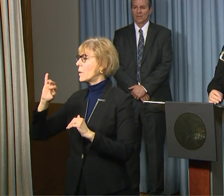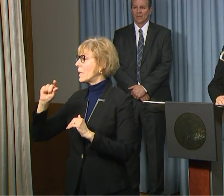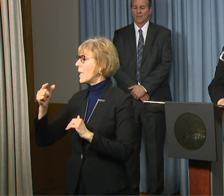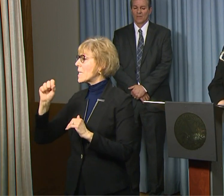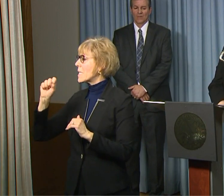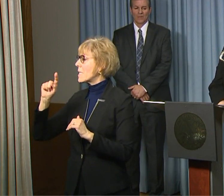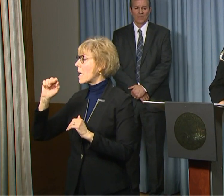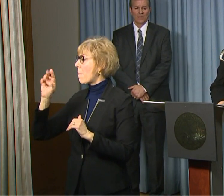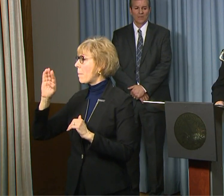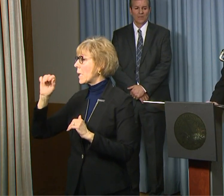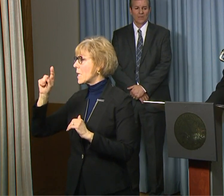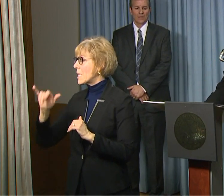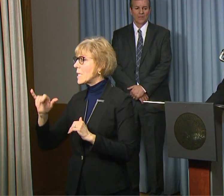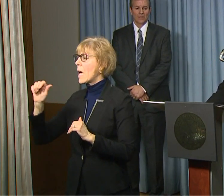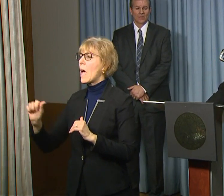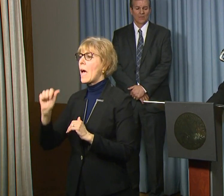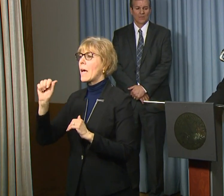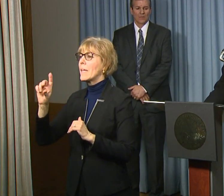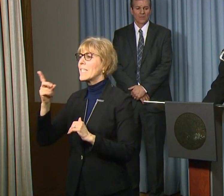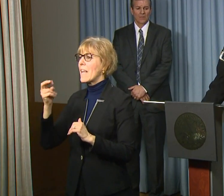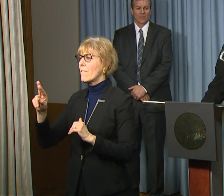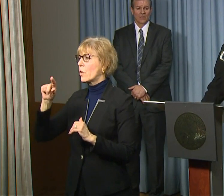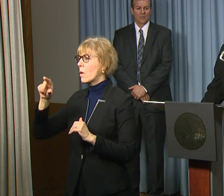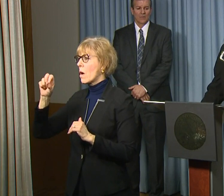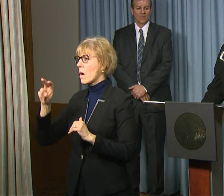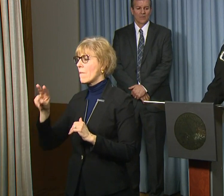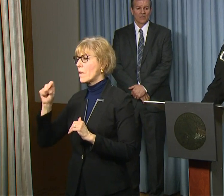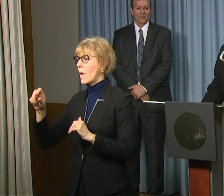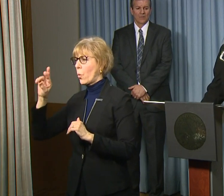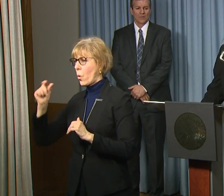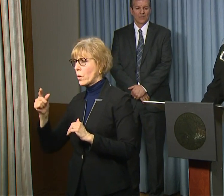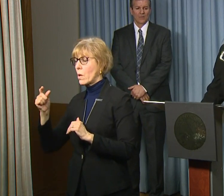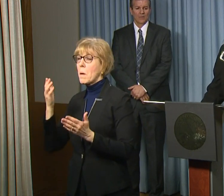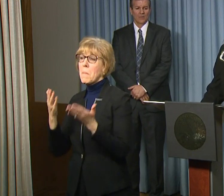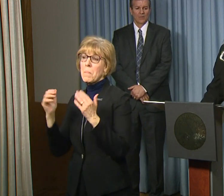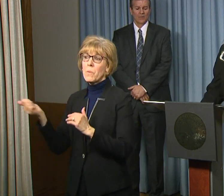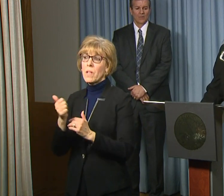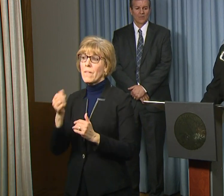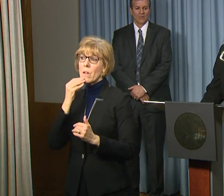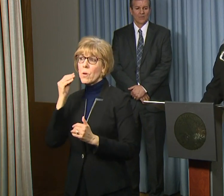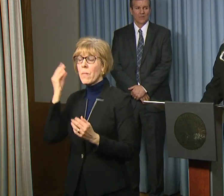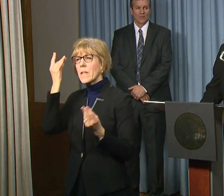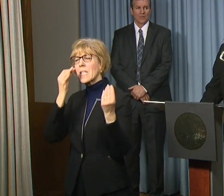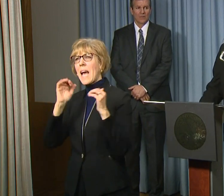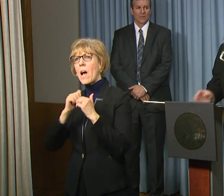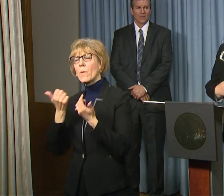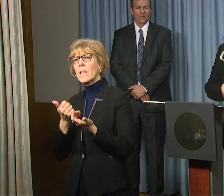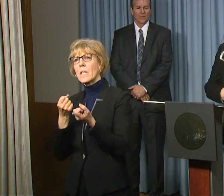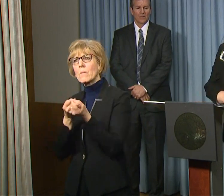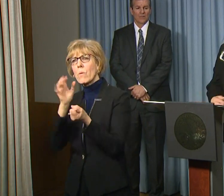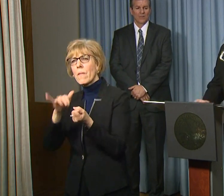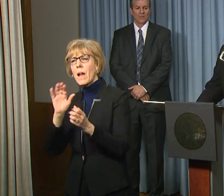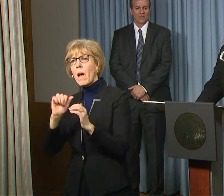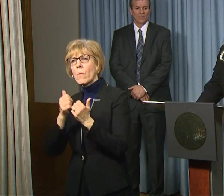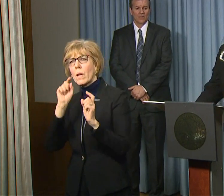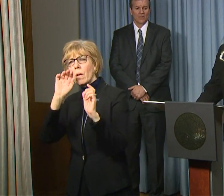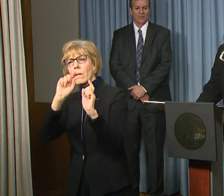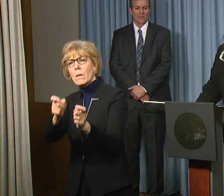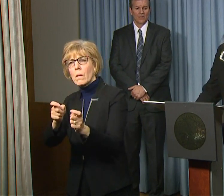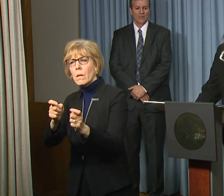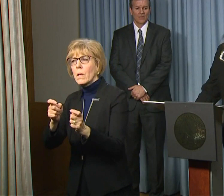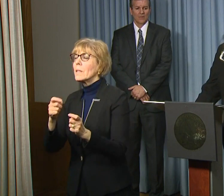housingstability@denvergov.org. And if you as an individual at home are thinking about how you can donate and support this effort, I would reiterate the mayor's point that we